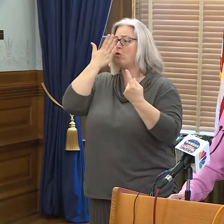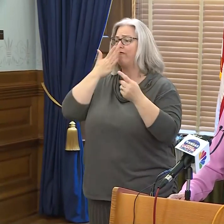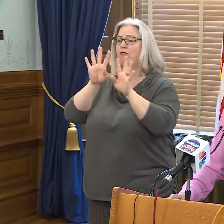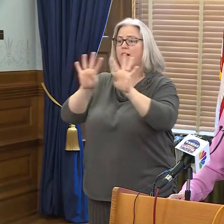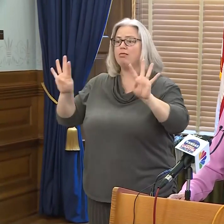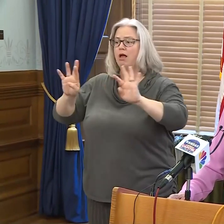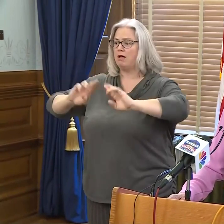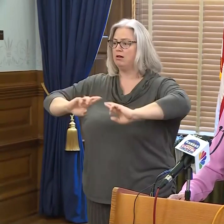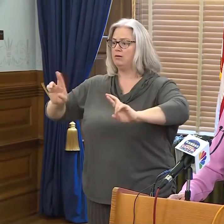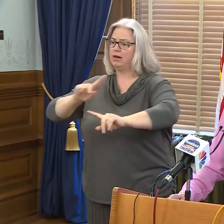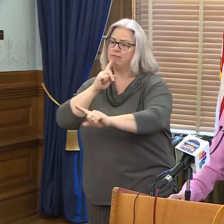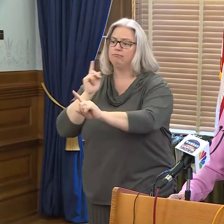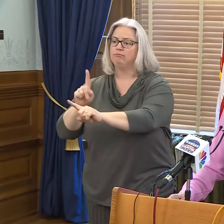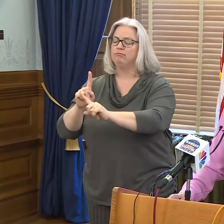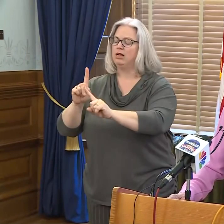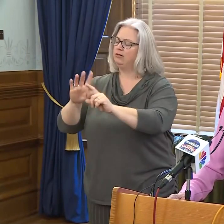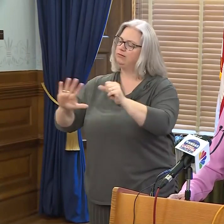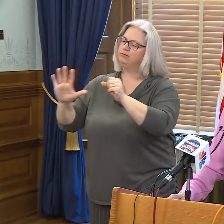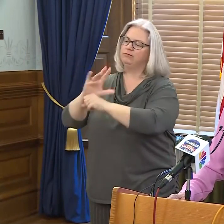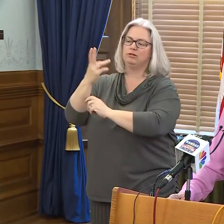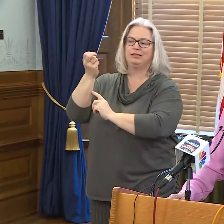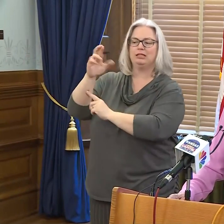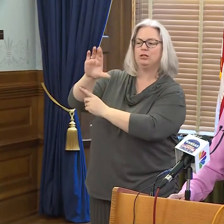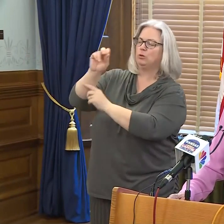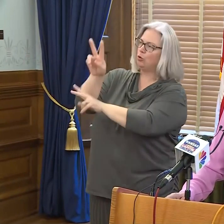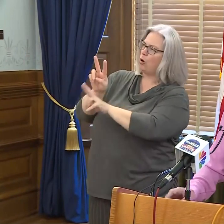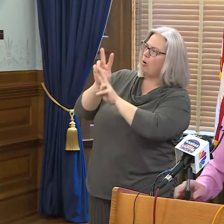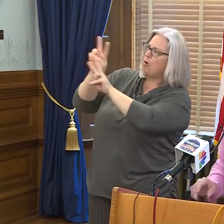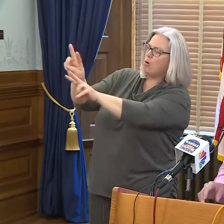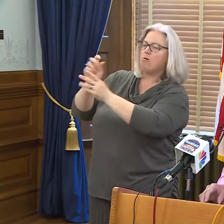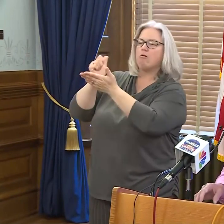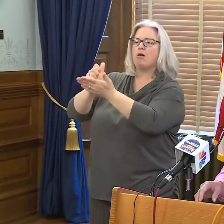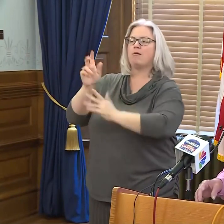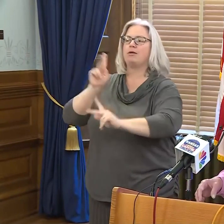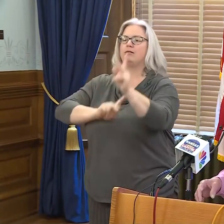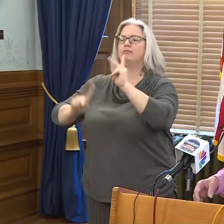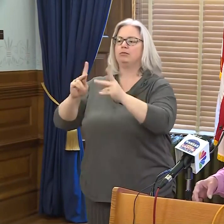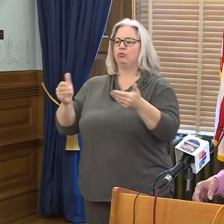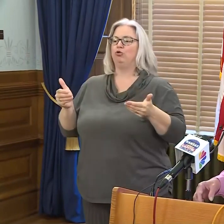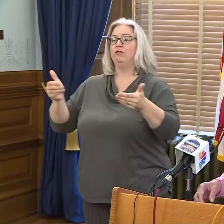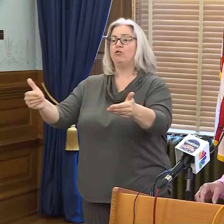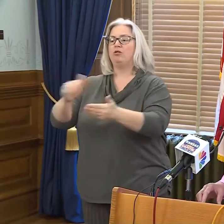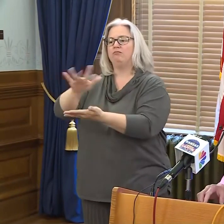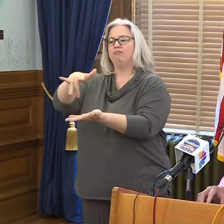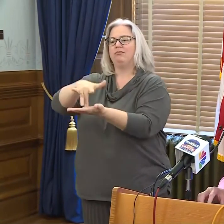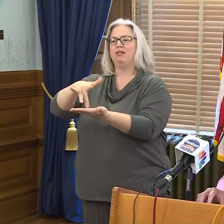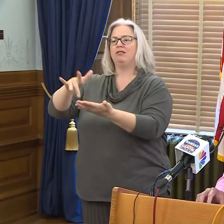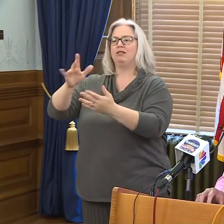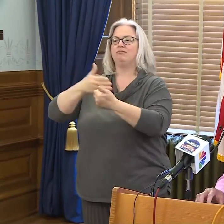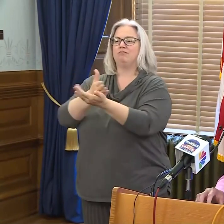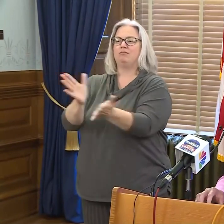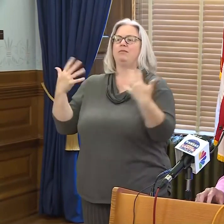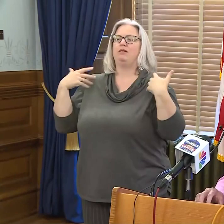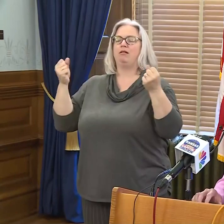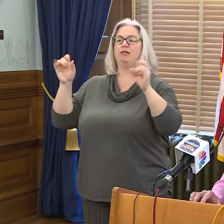been absolutely heroic in helping Kansans move forward in the midst of this public health